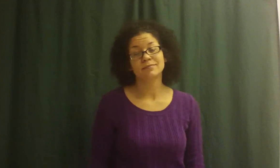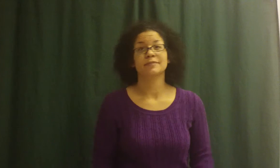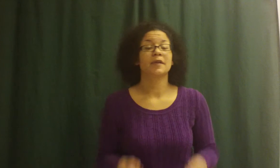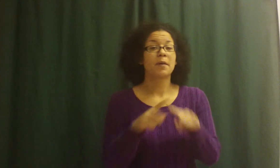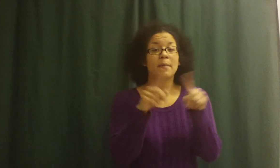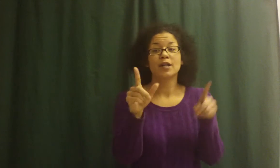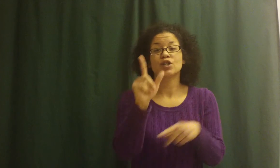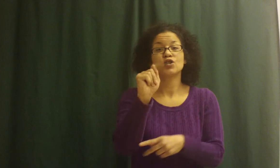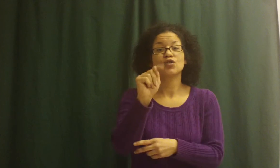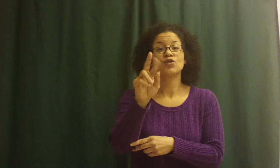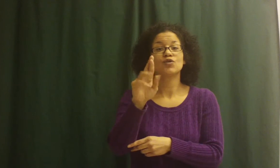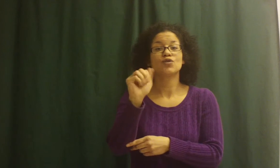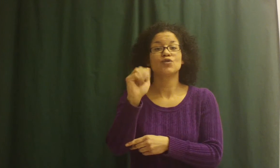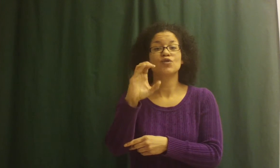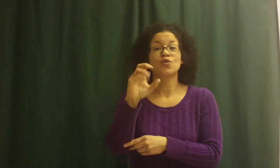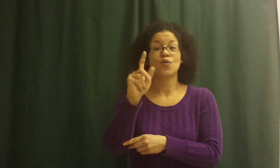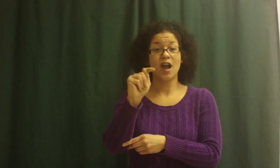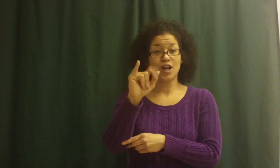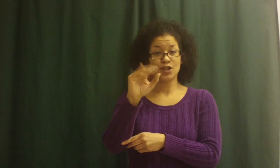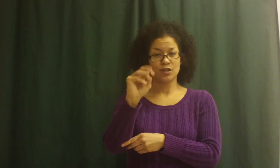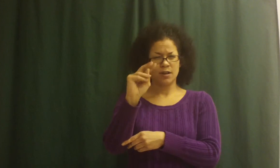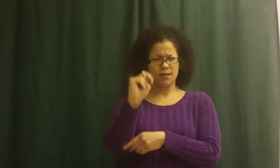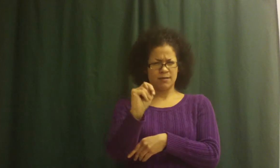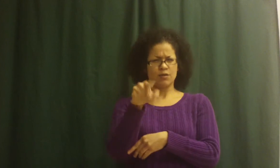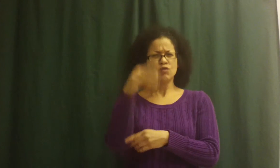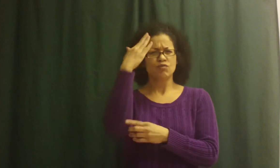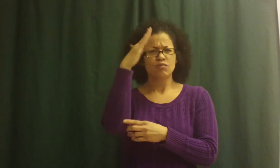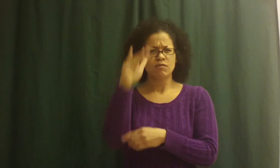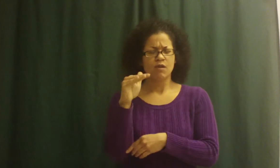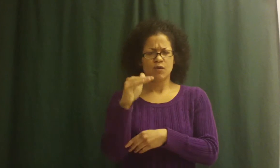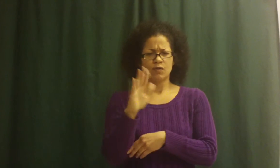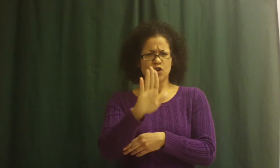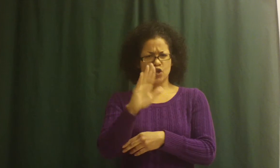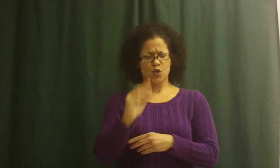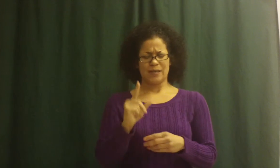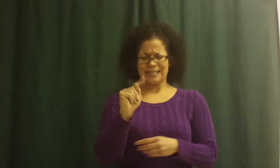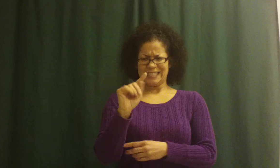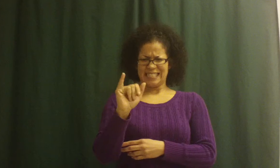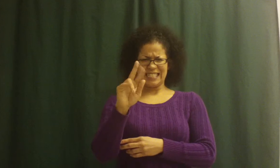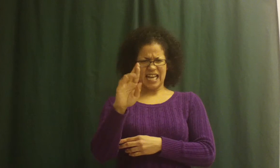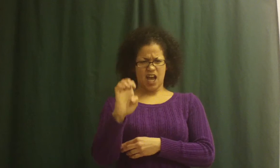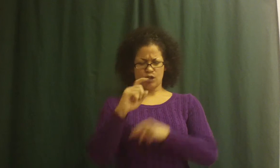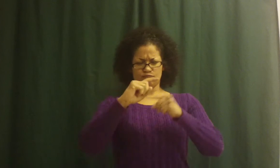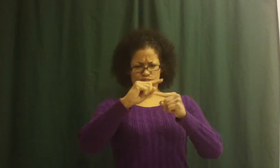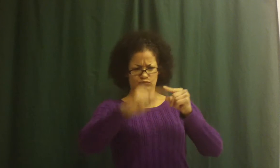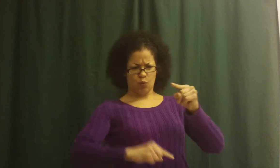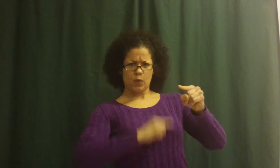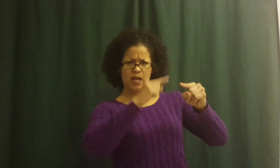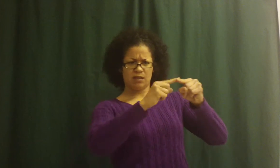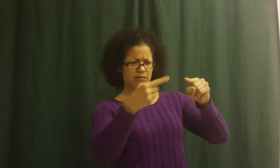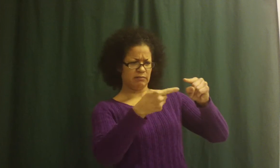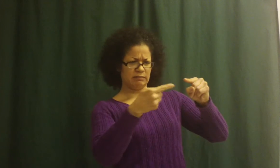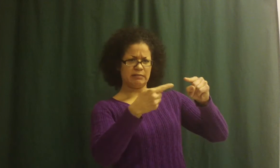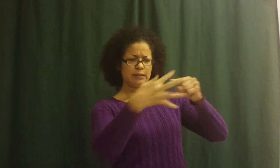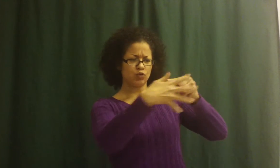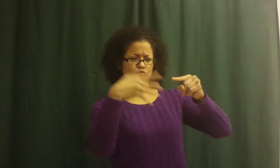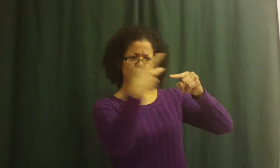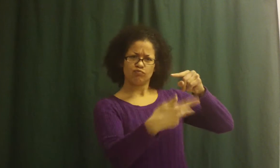snow. It can be very much like ice. This is why so often in the Northeast or even